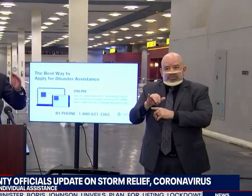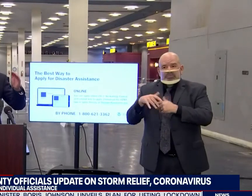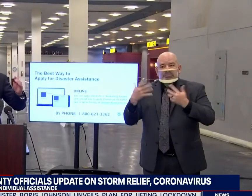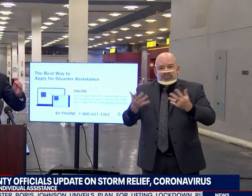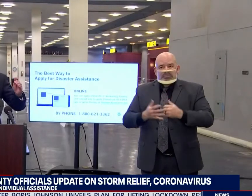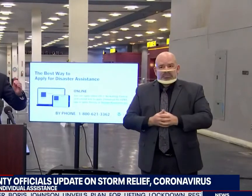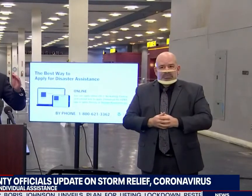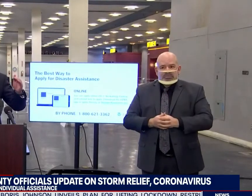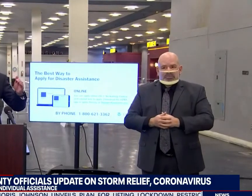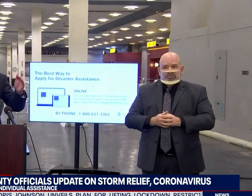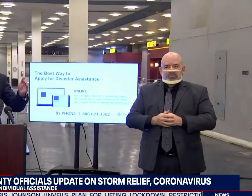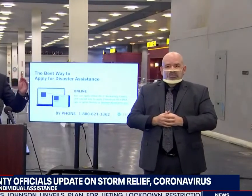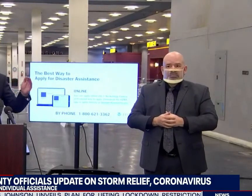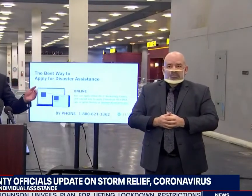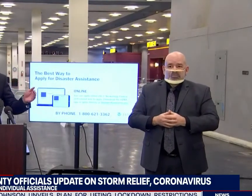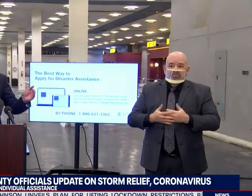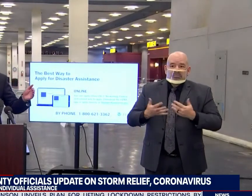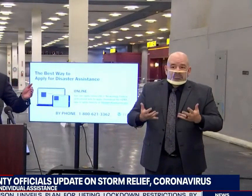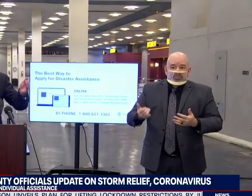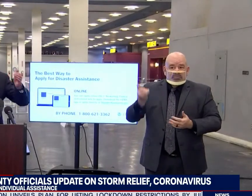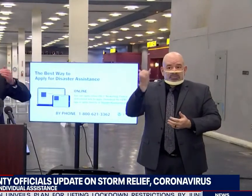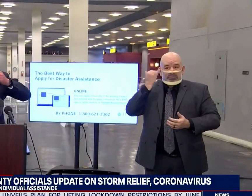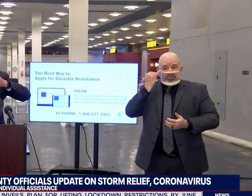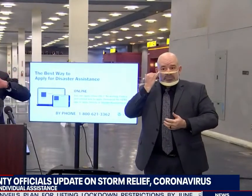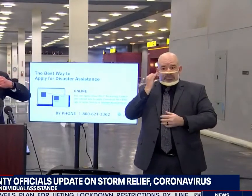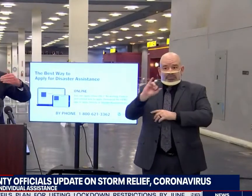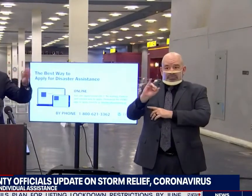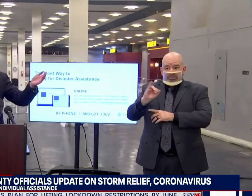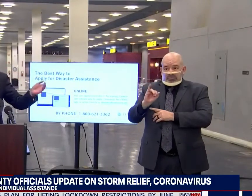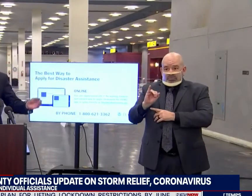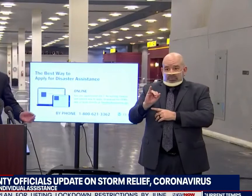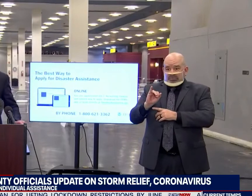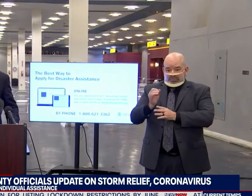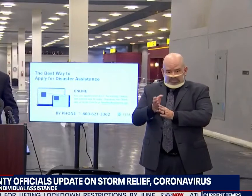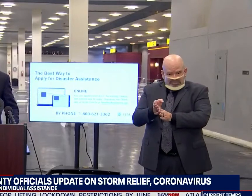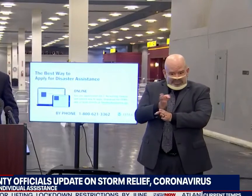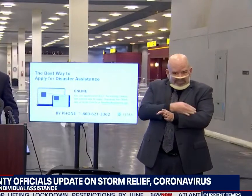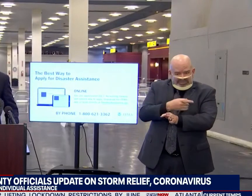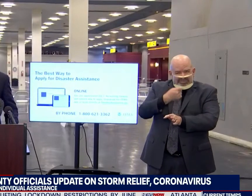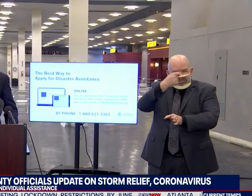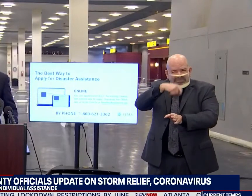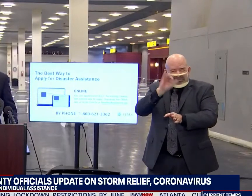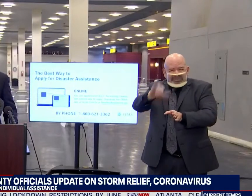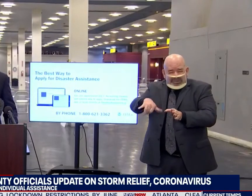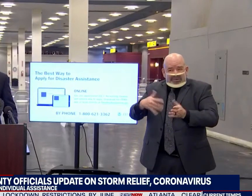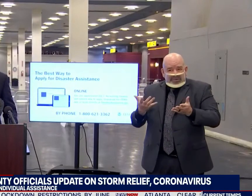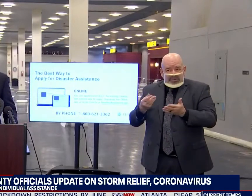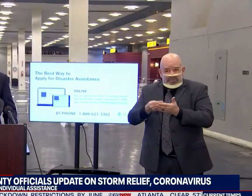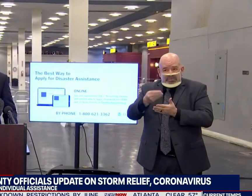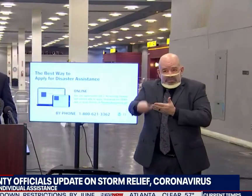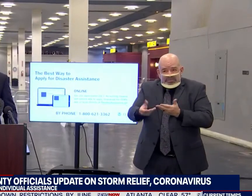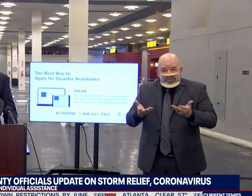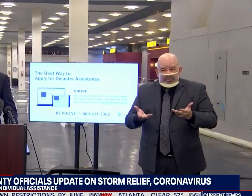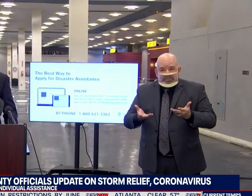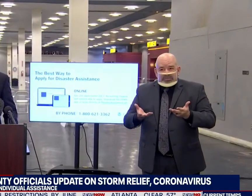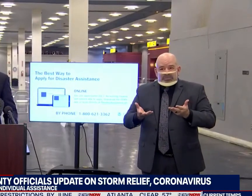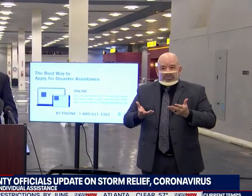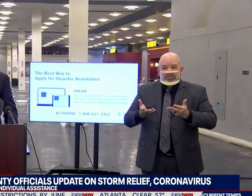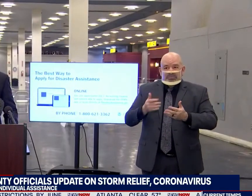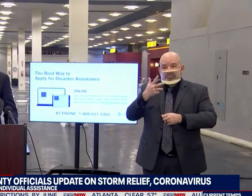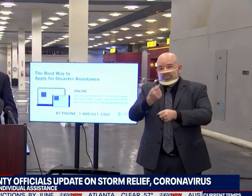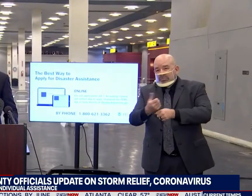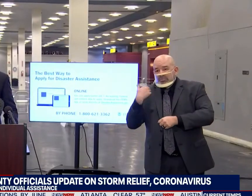you bought your insurance a week before the disaster, if you bought your insurance five or six years ago, then you're underinsured.